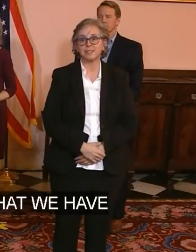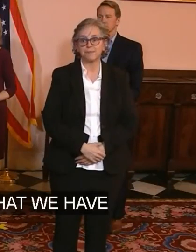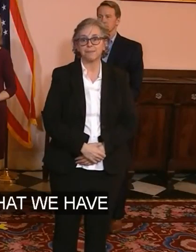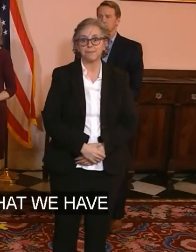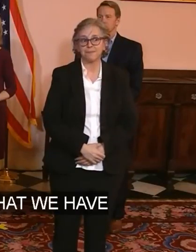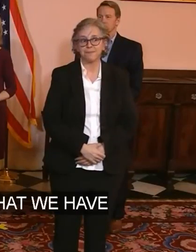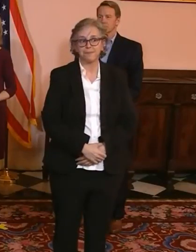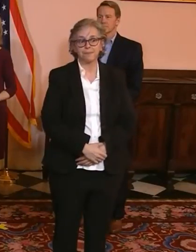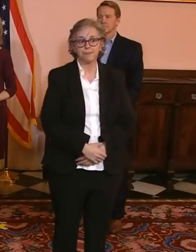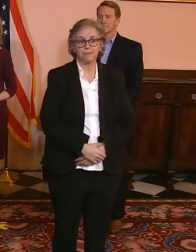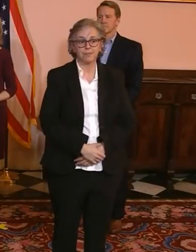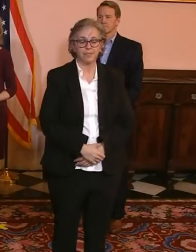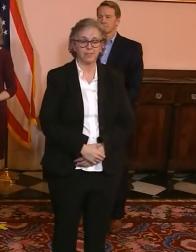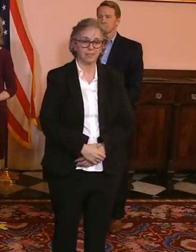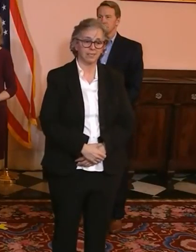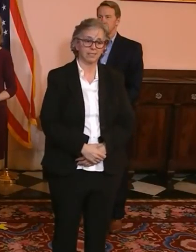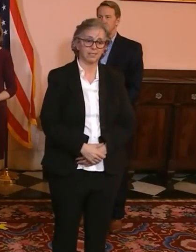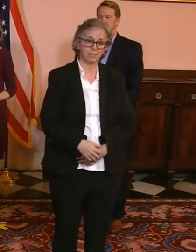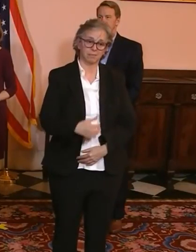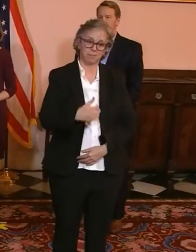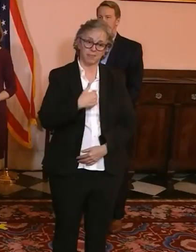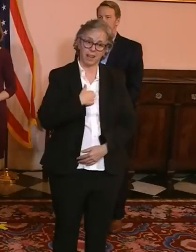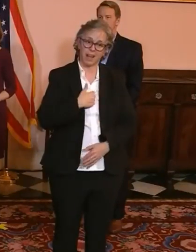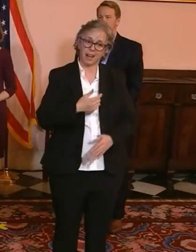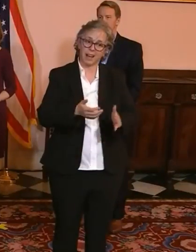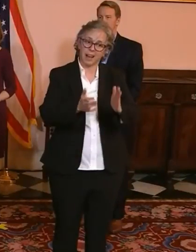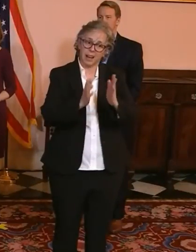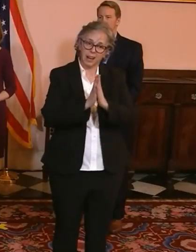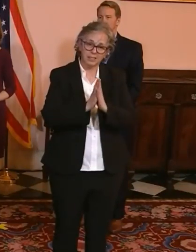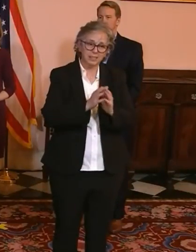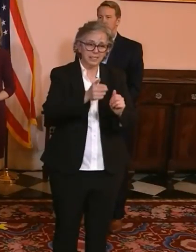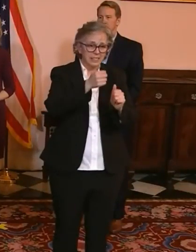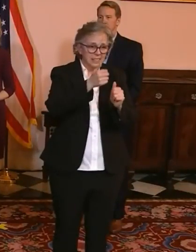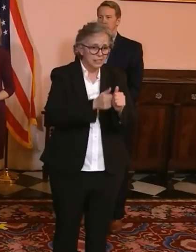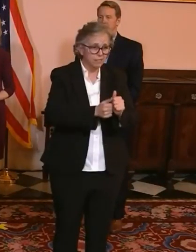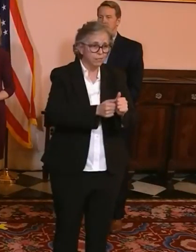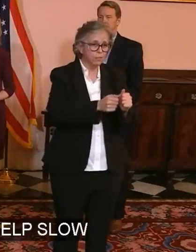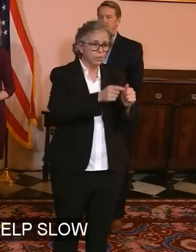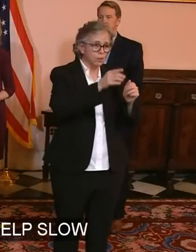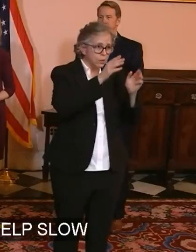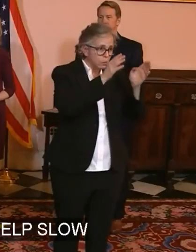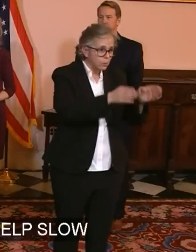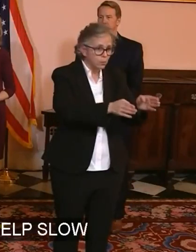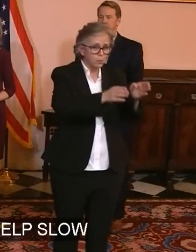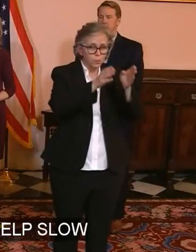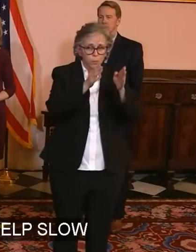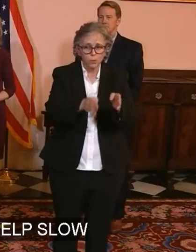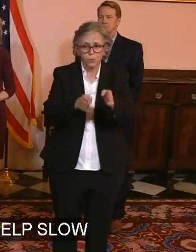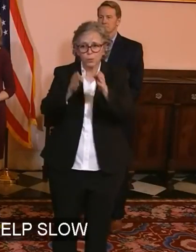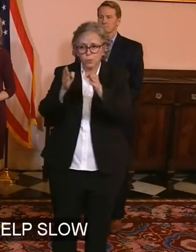I ask each and every one of you to help slow this thing down.